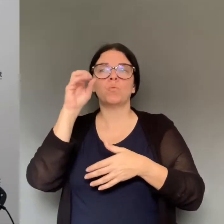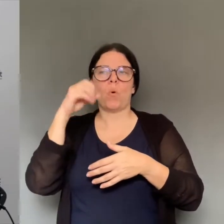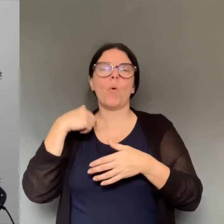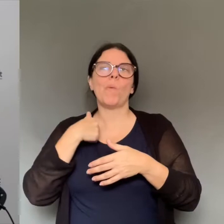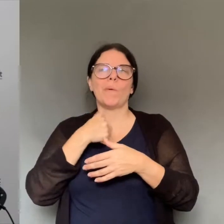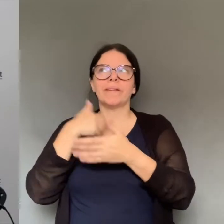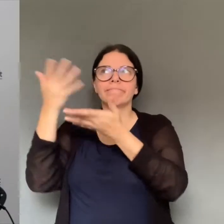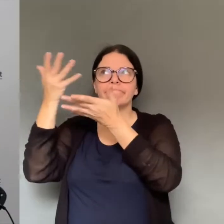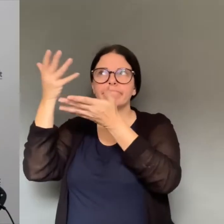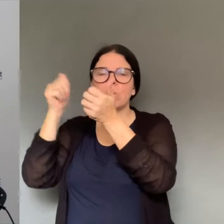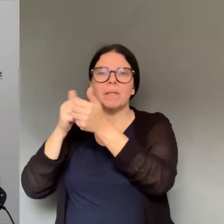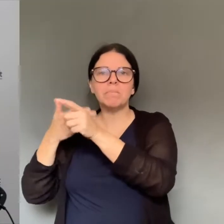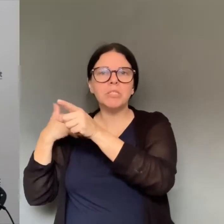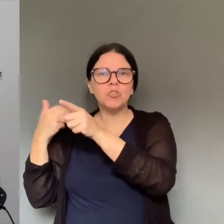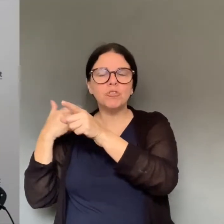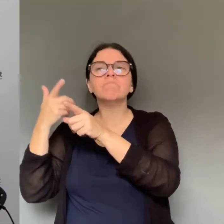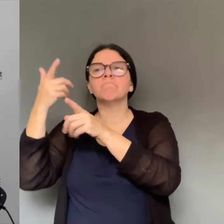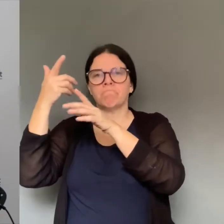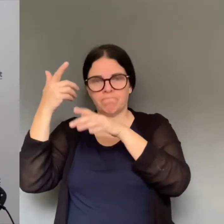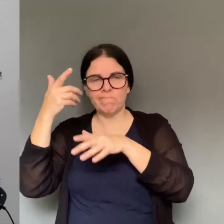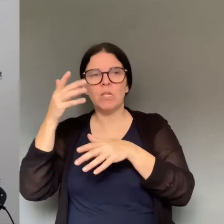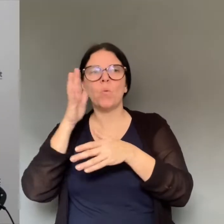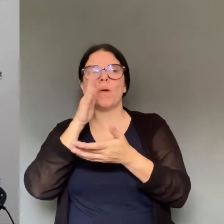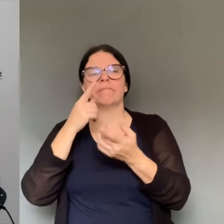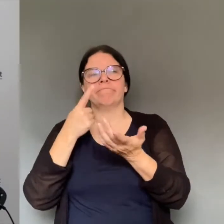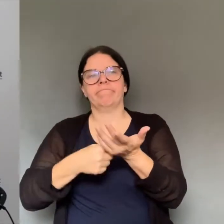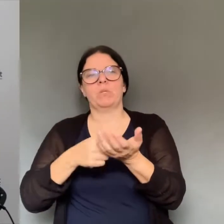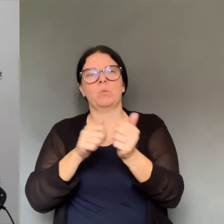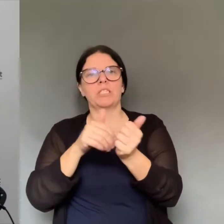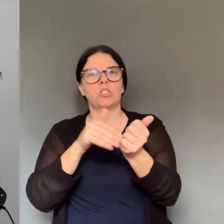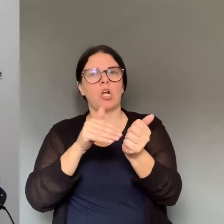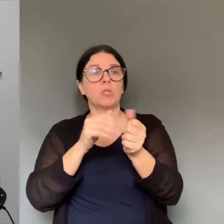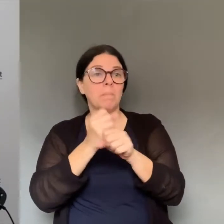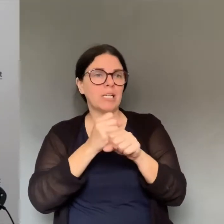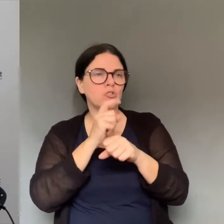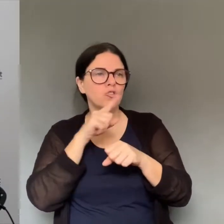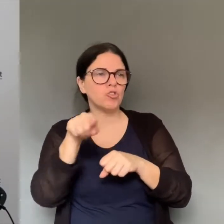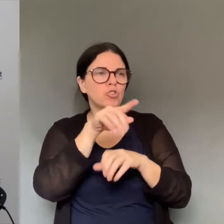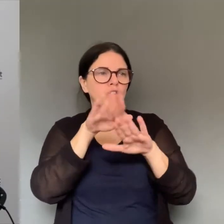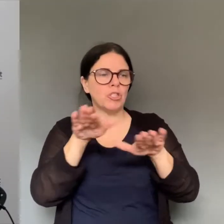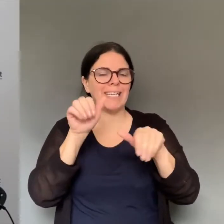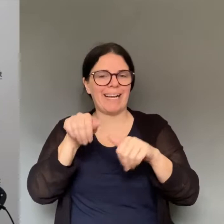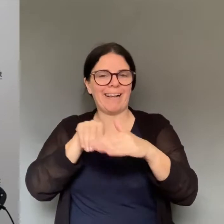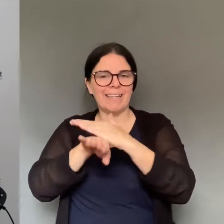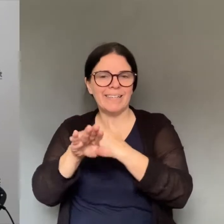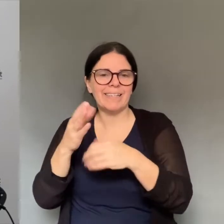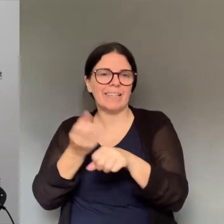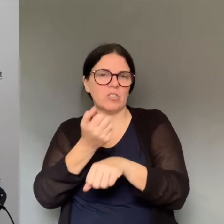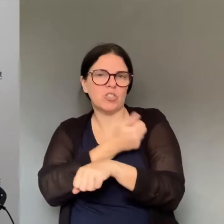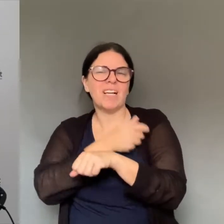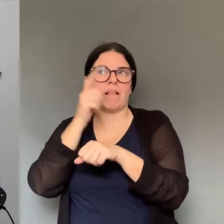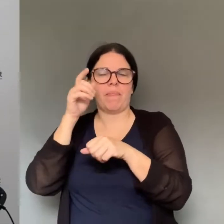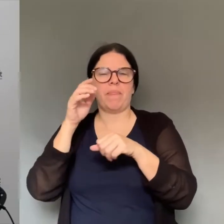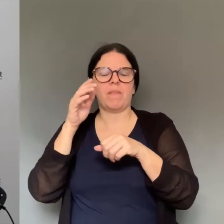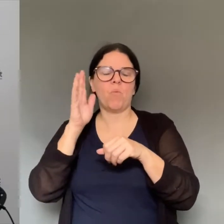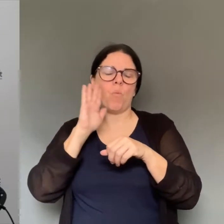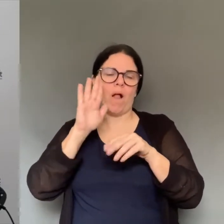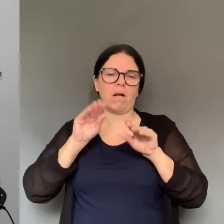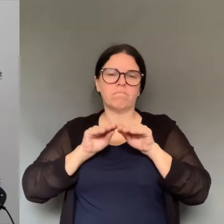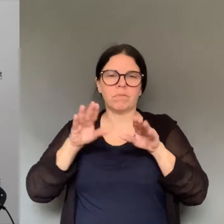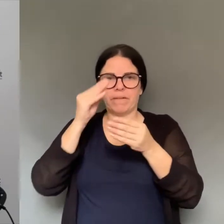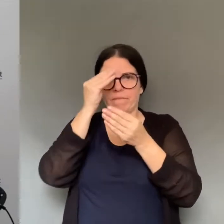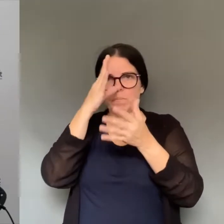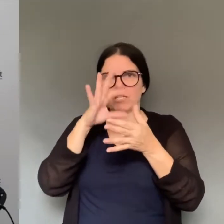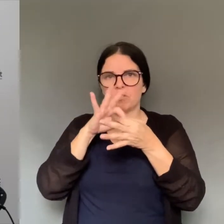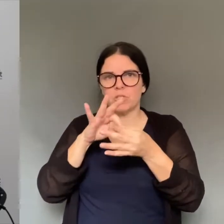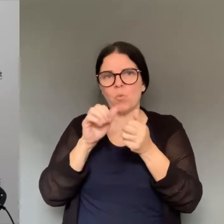we will be sharing those communication with our primary care providers to make sure that the children are getting the vaccine that they need, and so some of